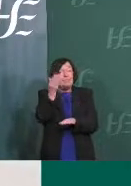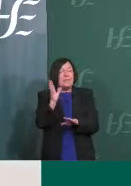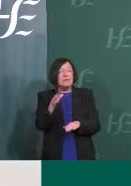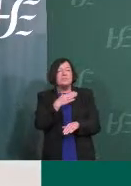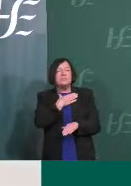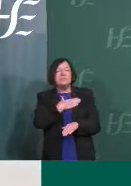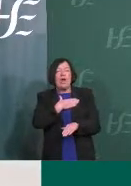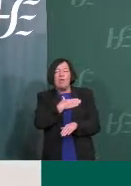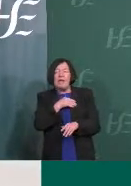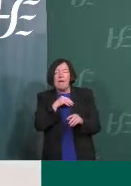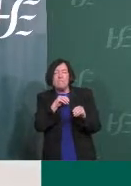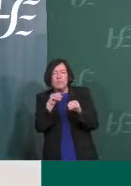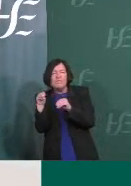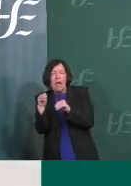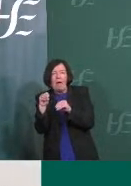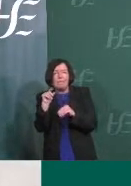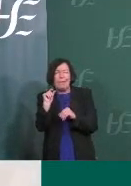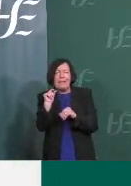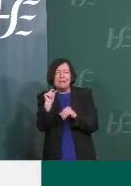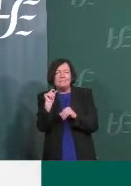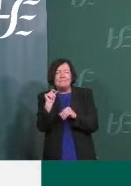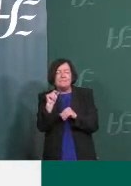sorry, we seem to have moved forward there.